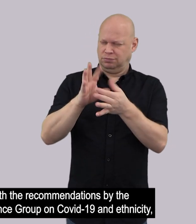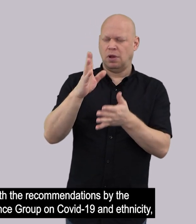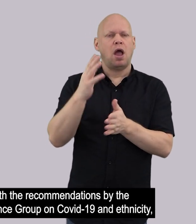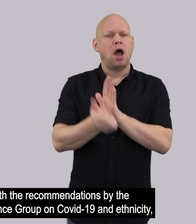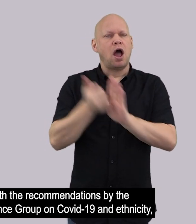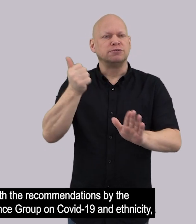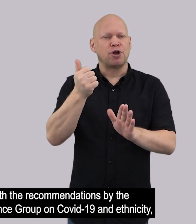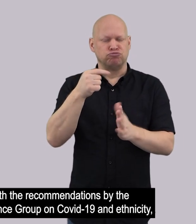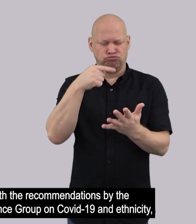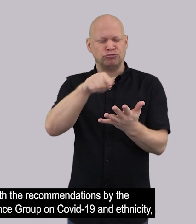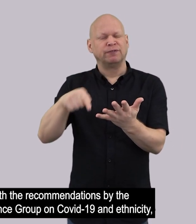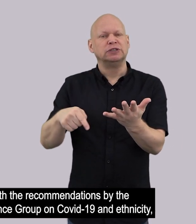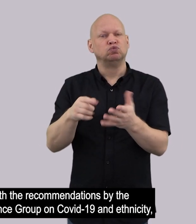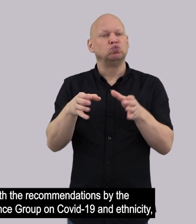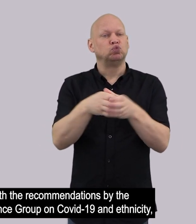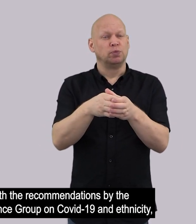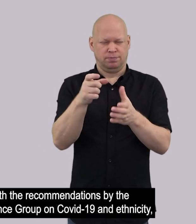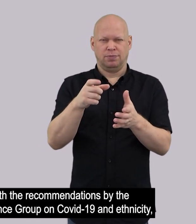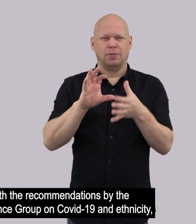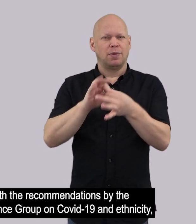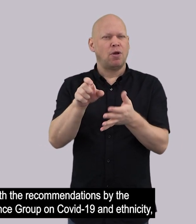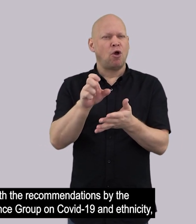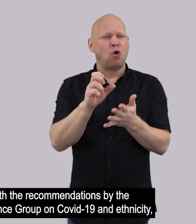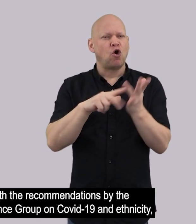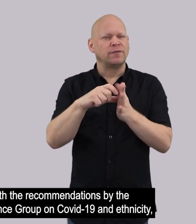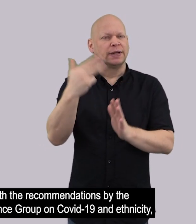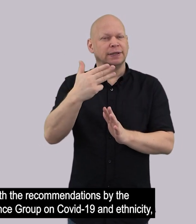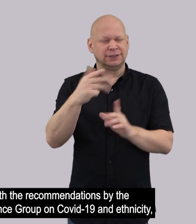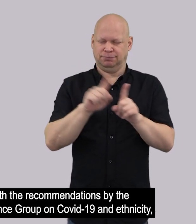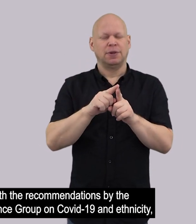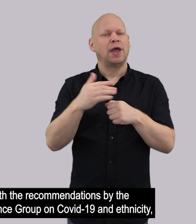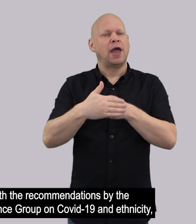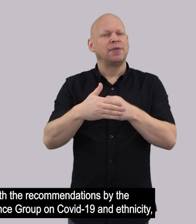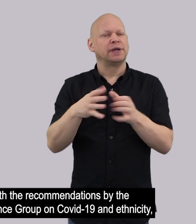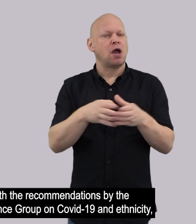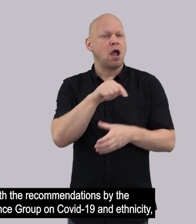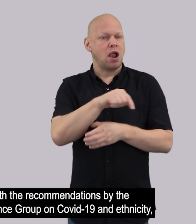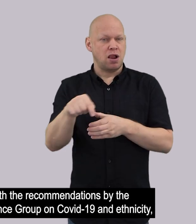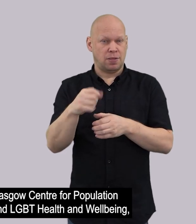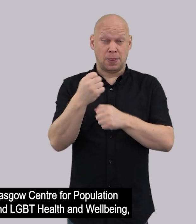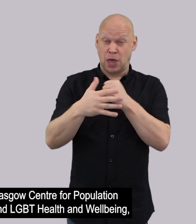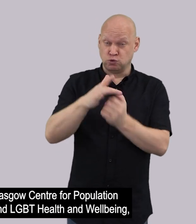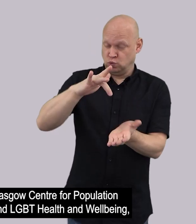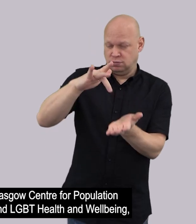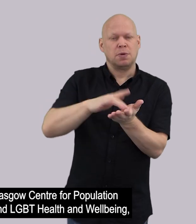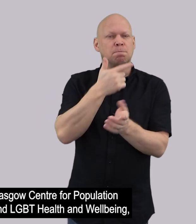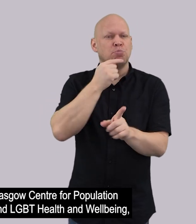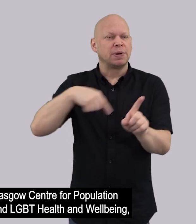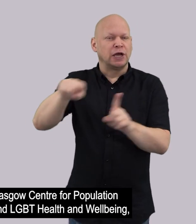In line with the recommendations by the Expert Reference Group on COVID-19 and Ethnicity, the Glasgow Centre for Population Health and LGBT Health